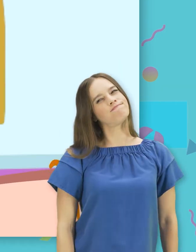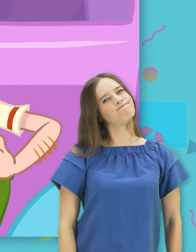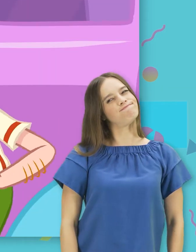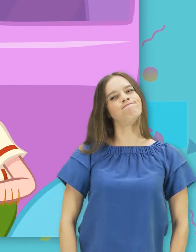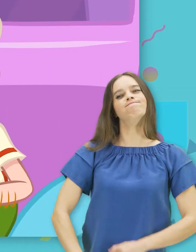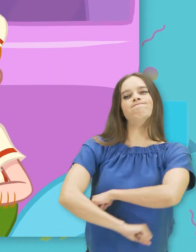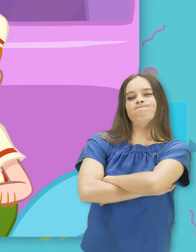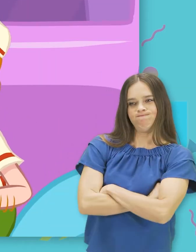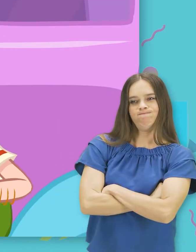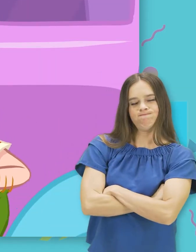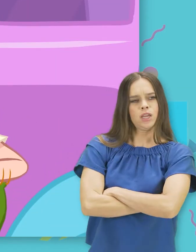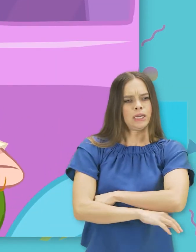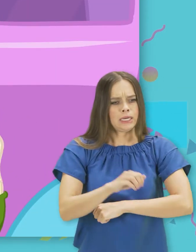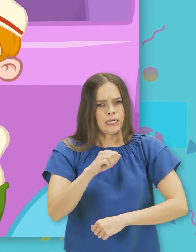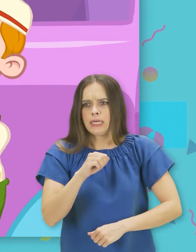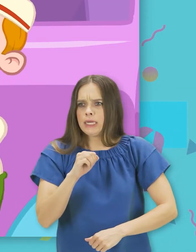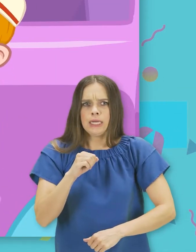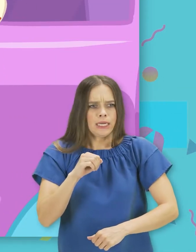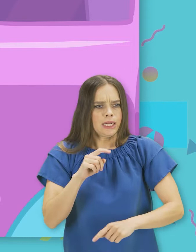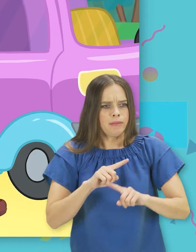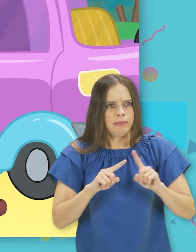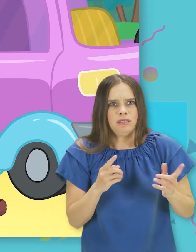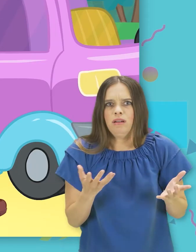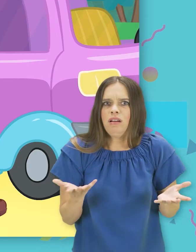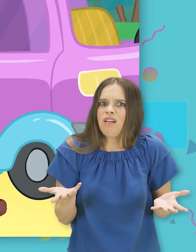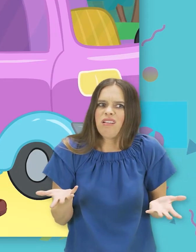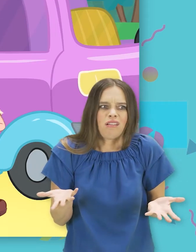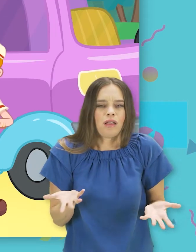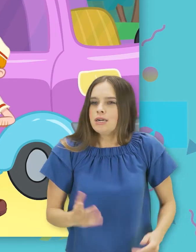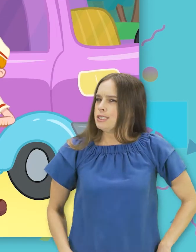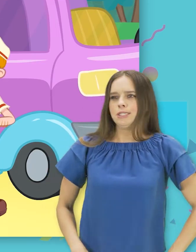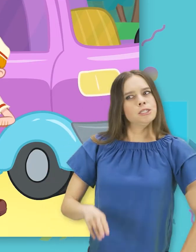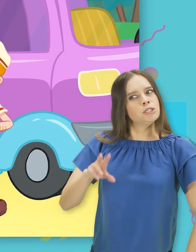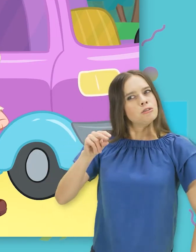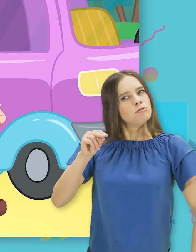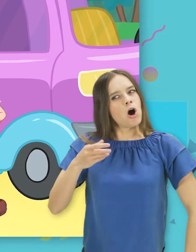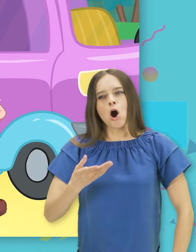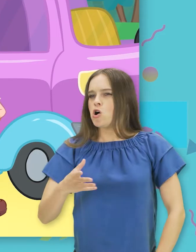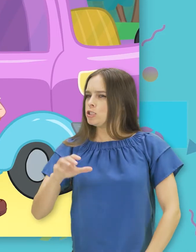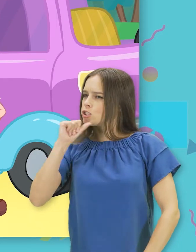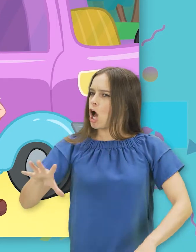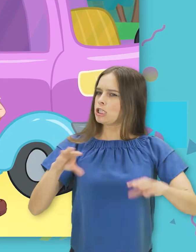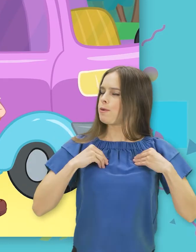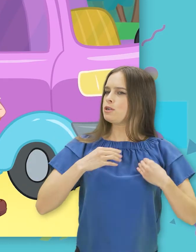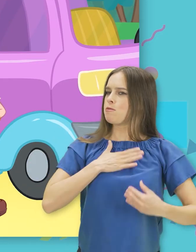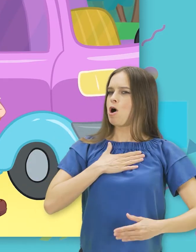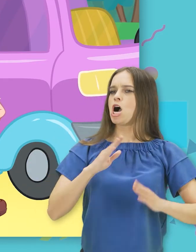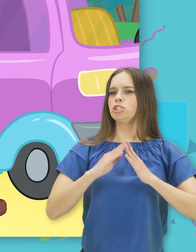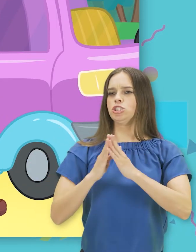Well, uh, yeah, but... I cannot stand for this Not in my city I will have to write you a